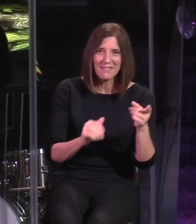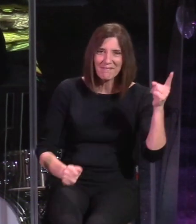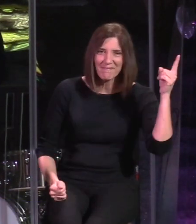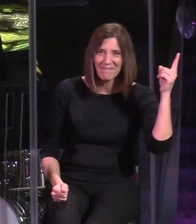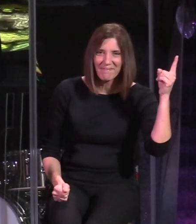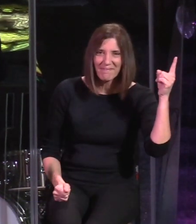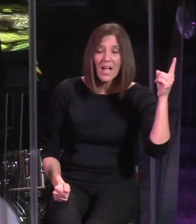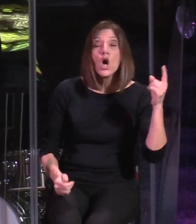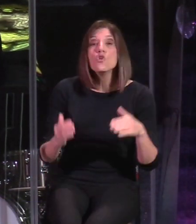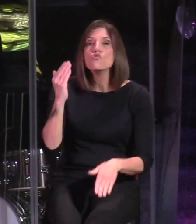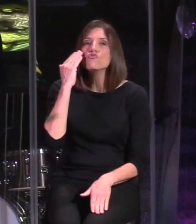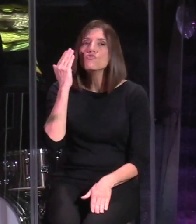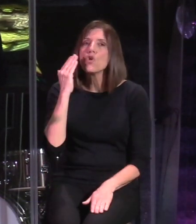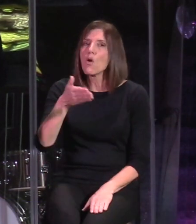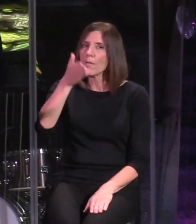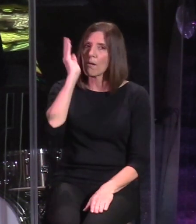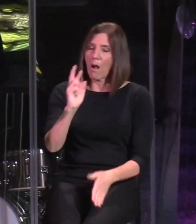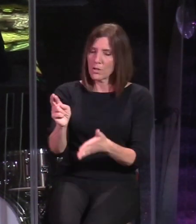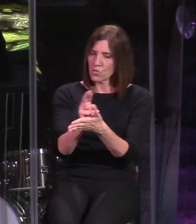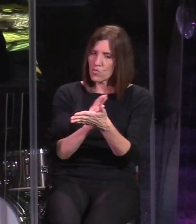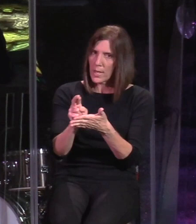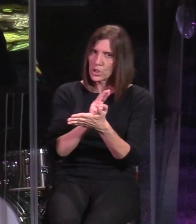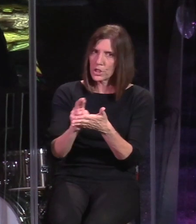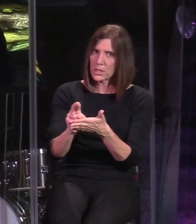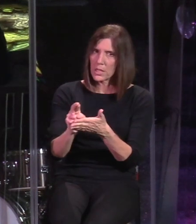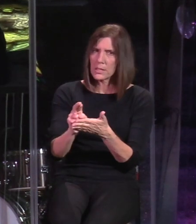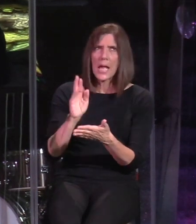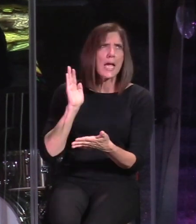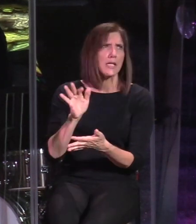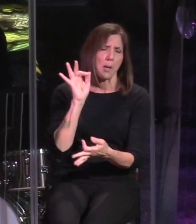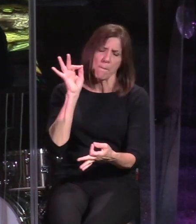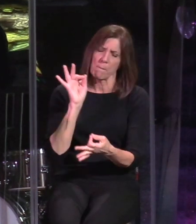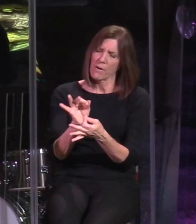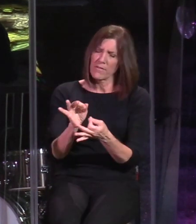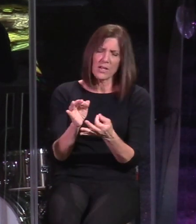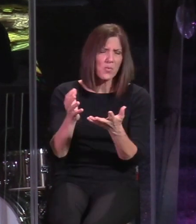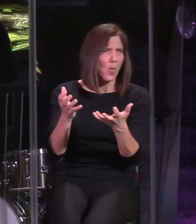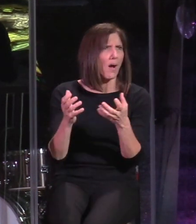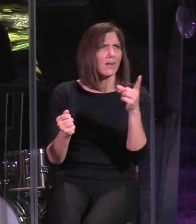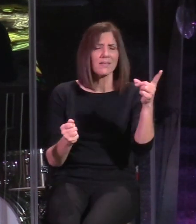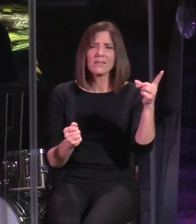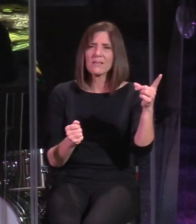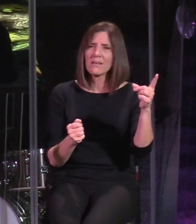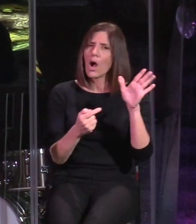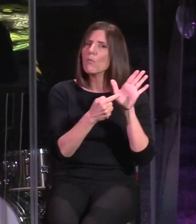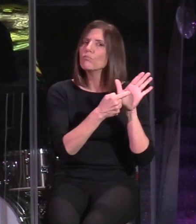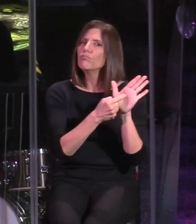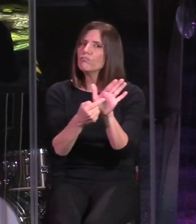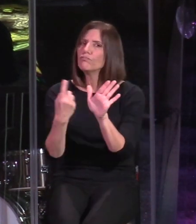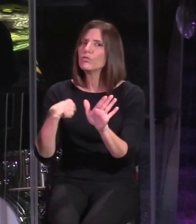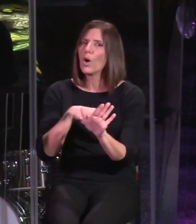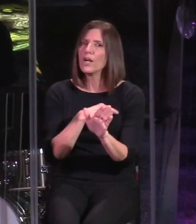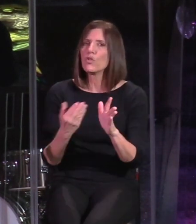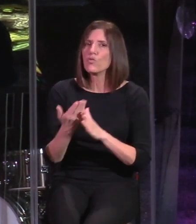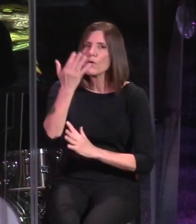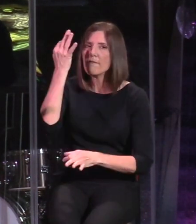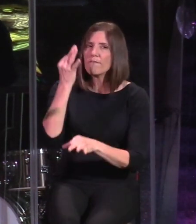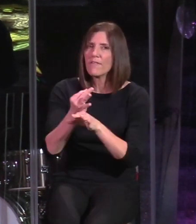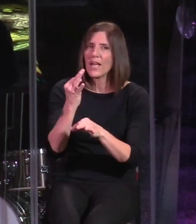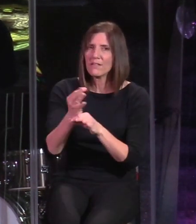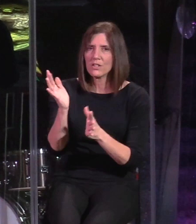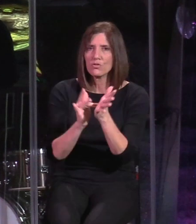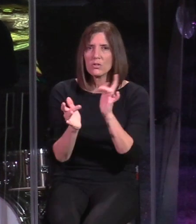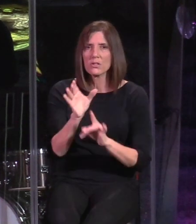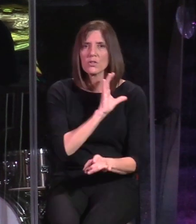You're hearing that God's righteousness, his perfect will and perfect ways, are revealed to us through faith in